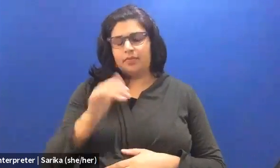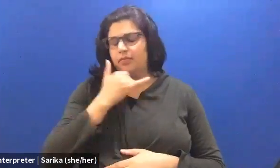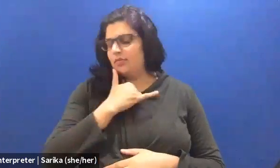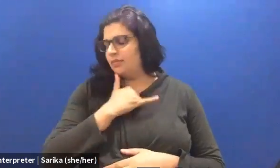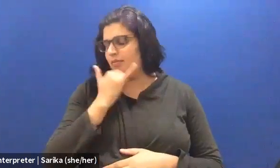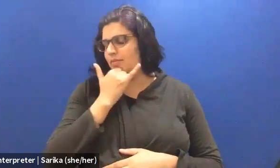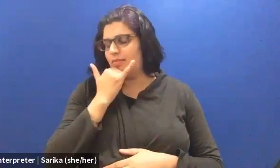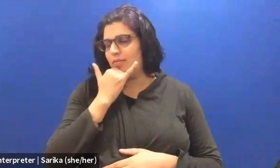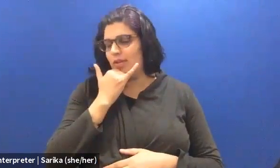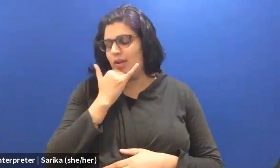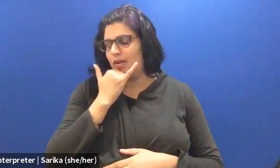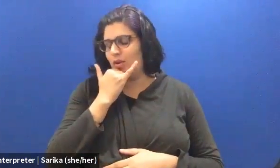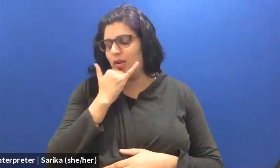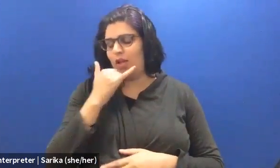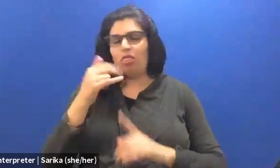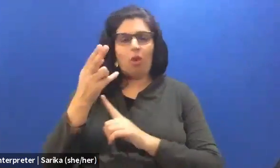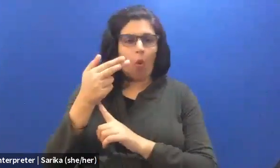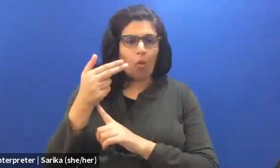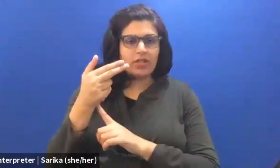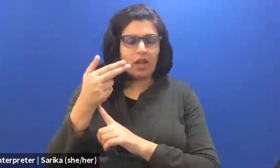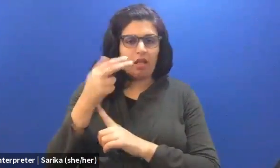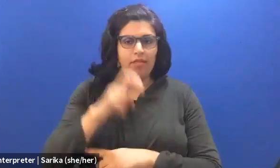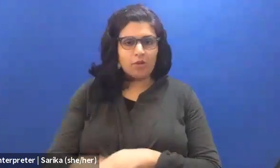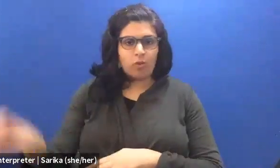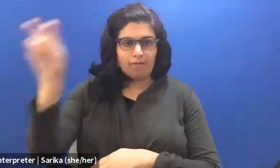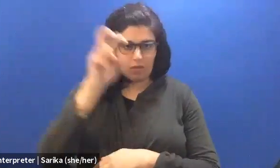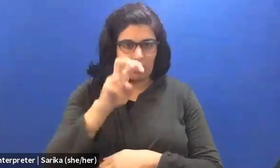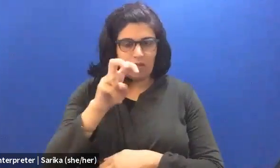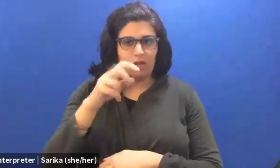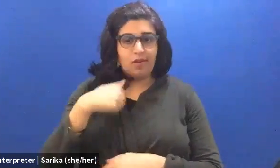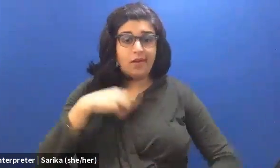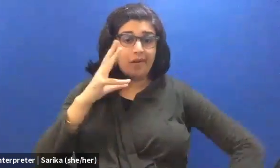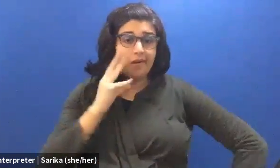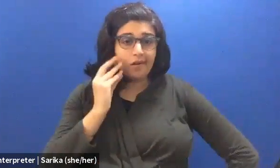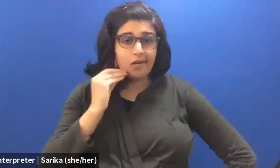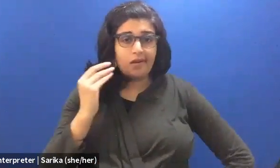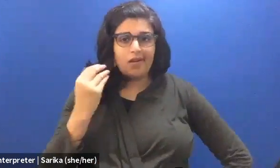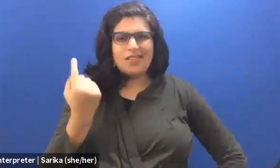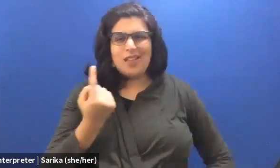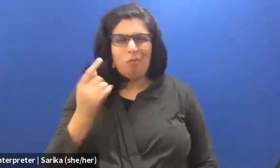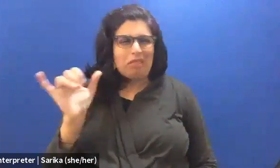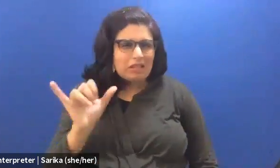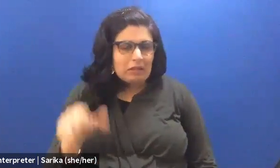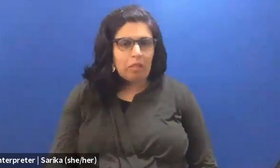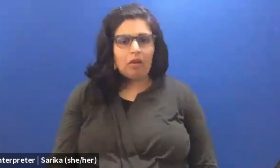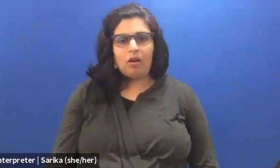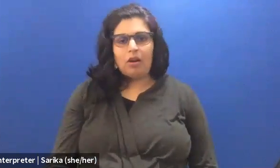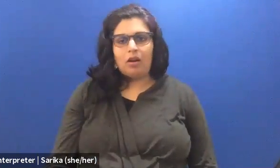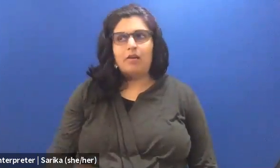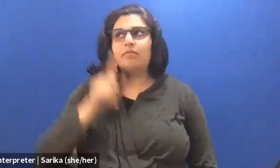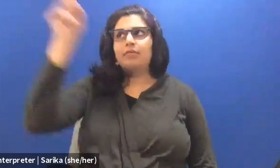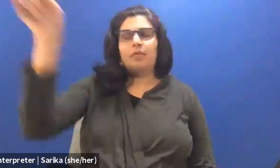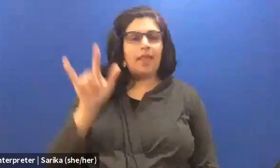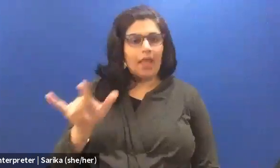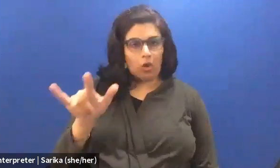the hotel and being on travel, I had experienced something similar at the